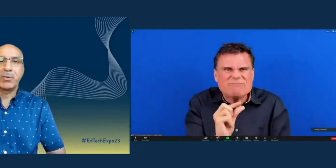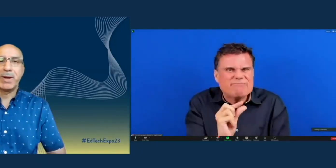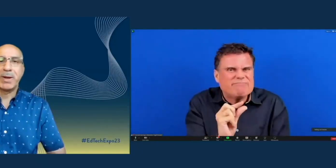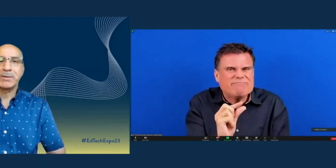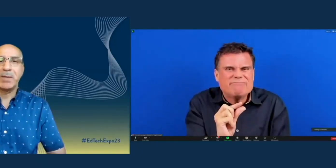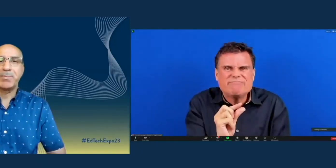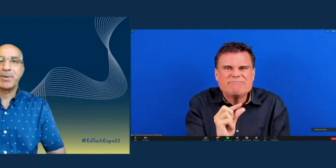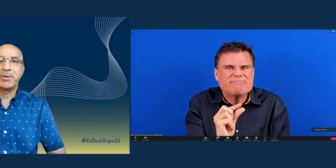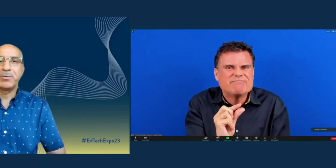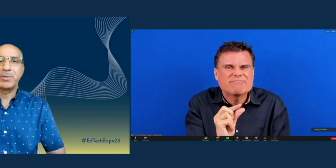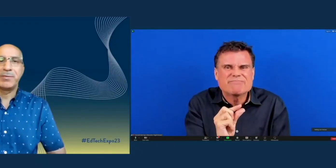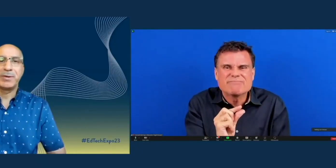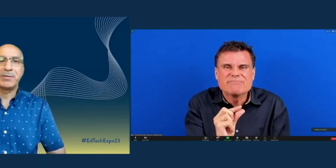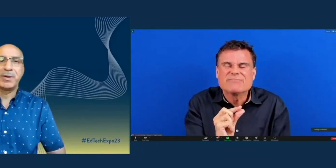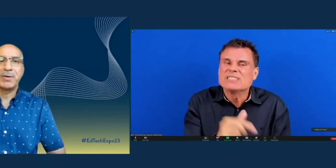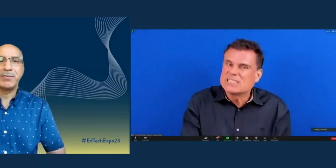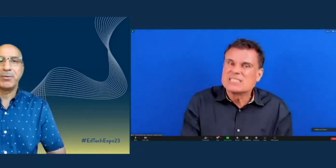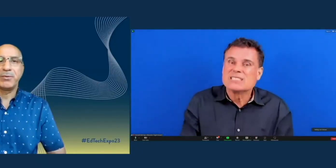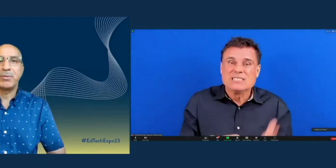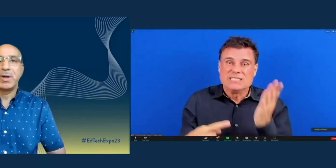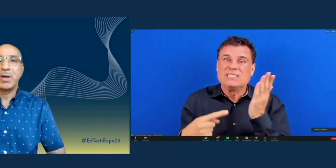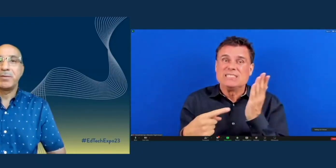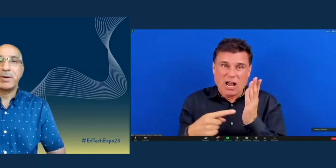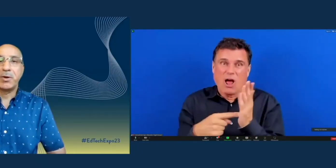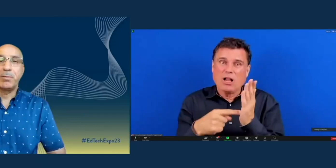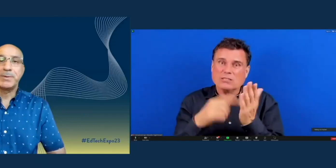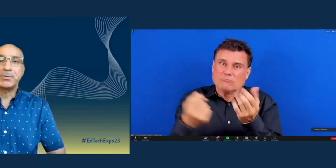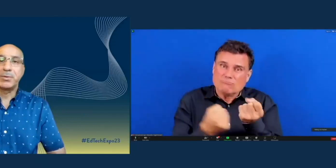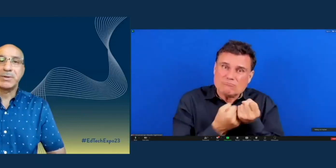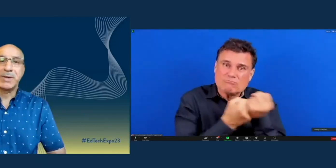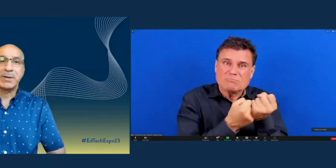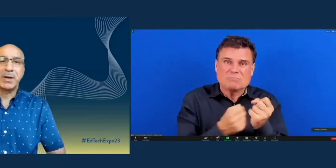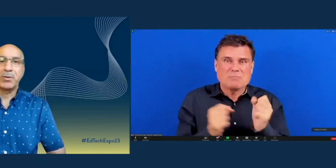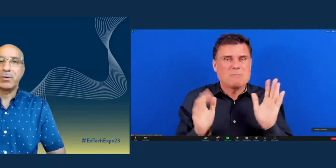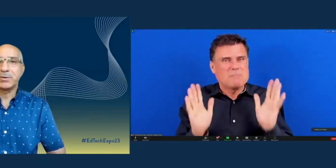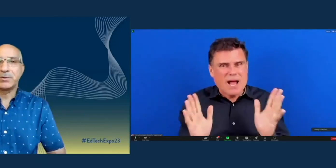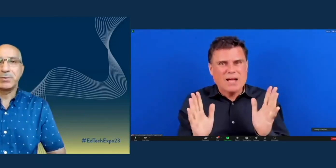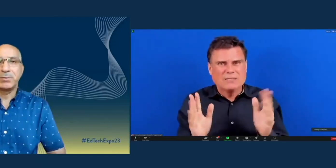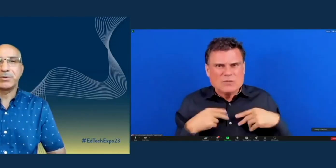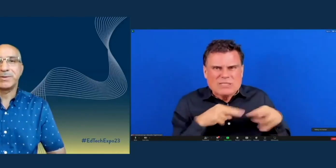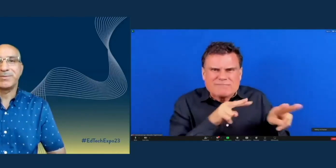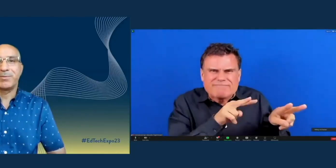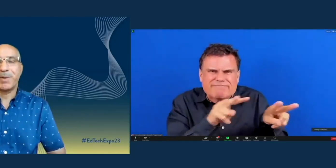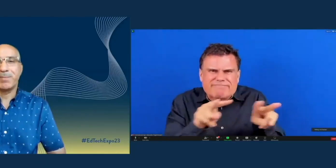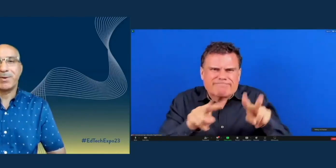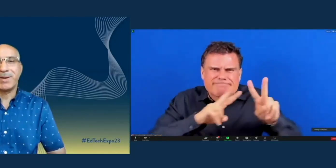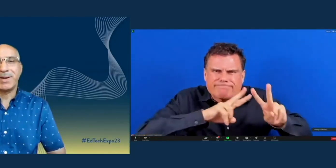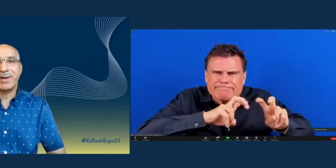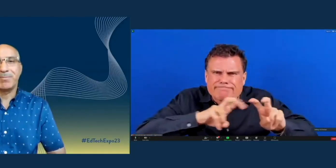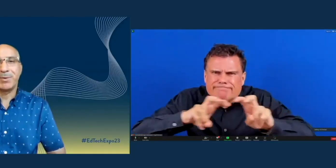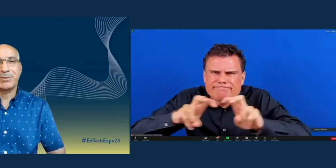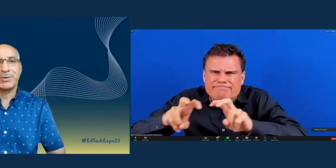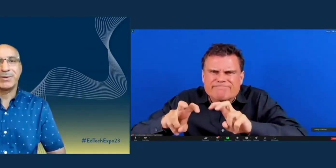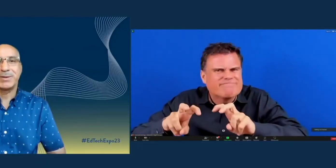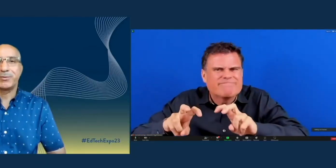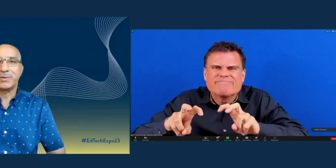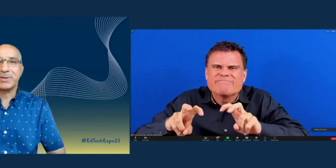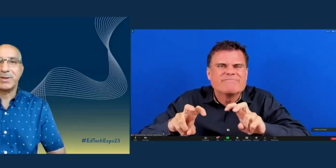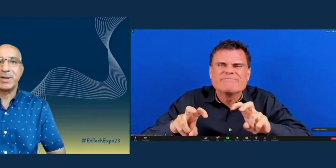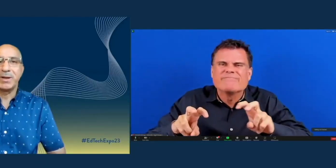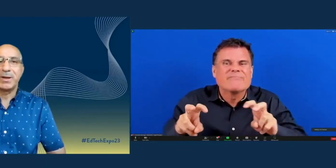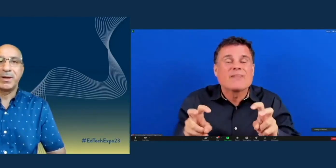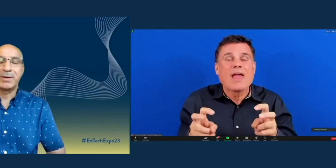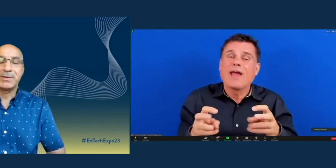our landscape review revealed very few free open source technology solutions for primary emergent